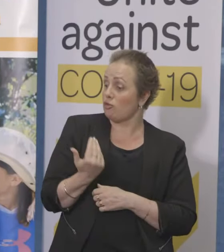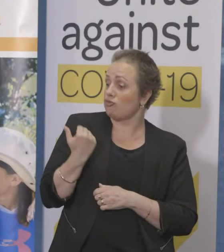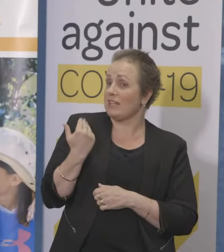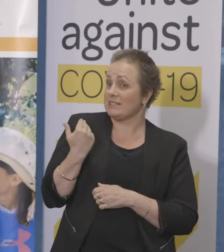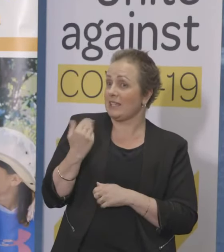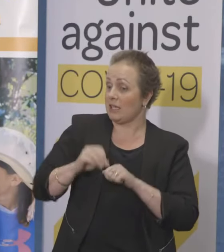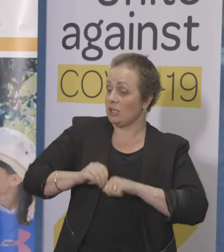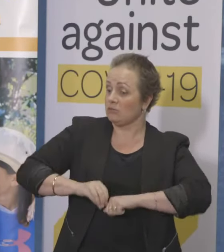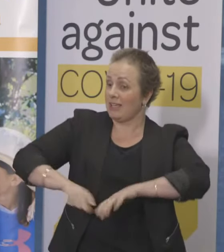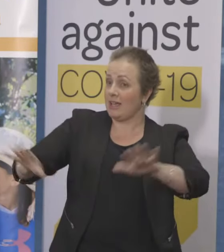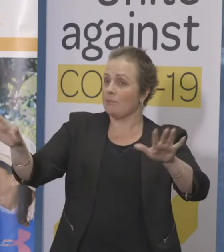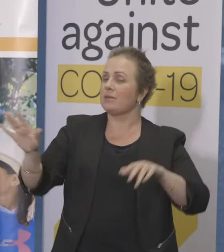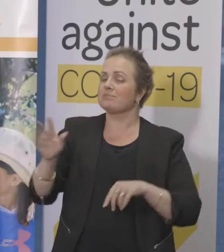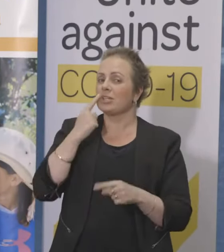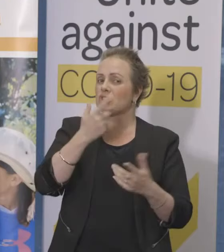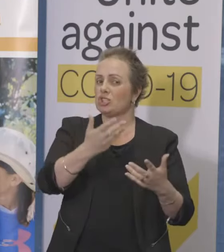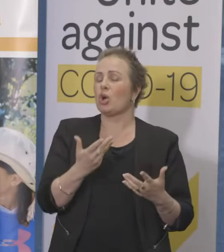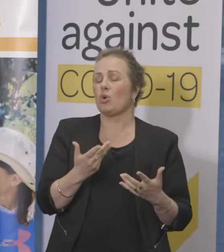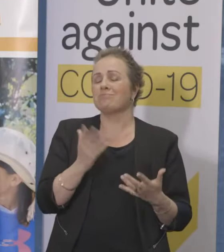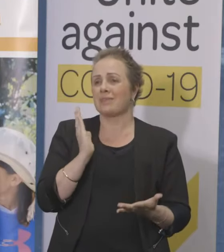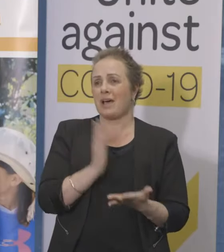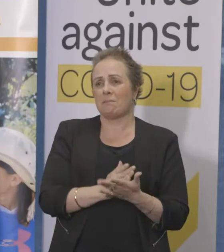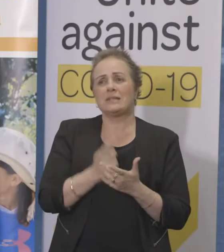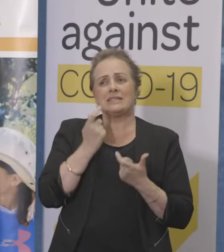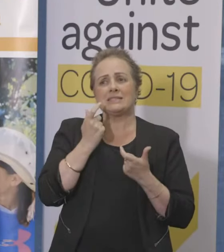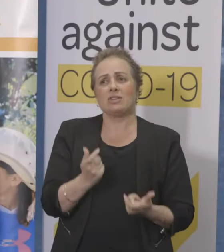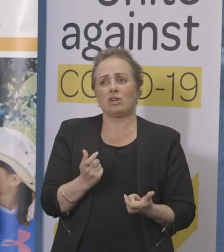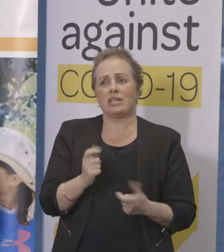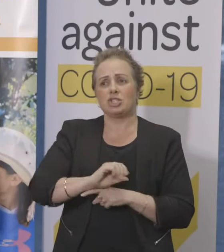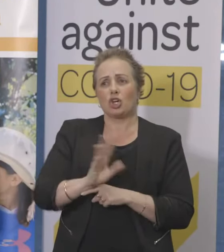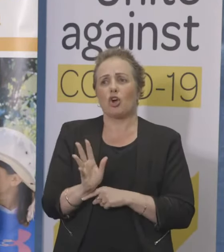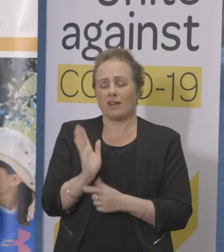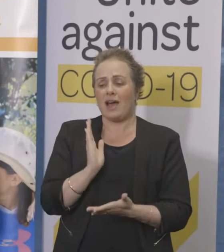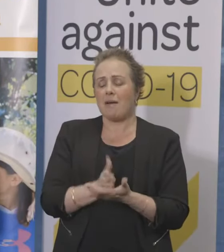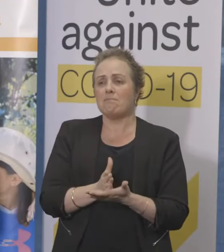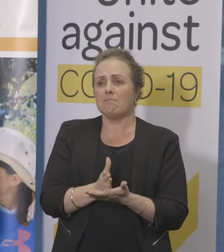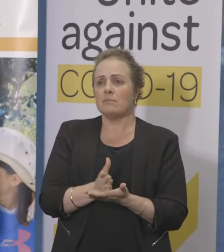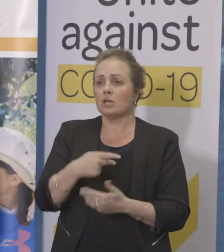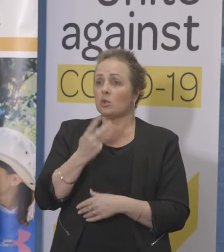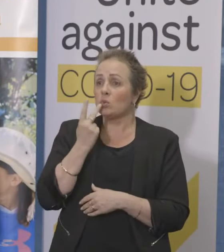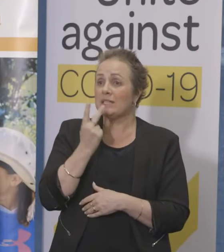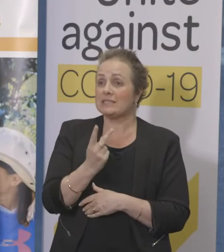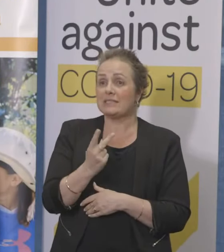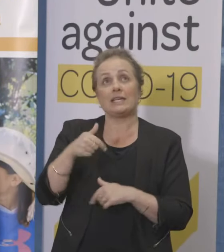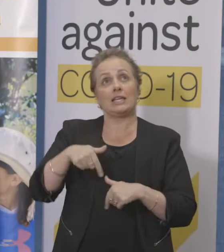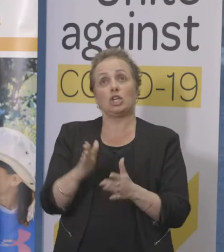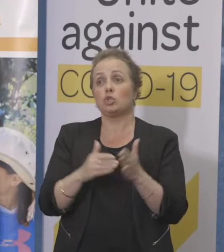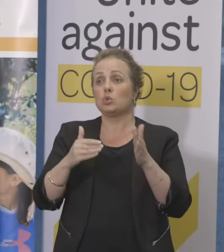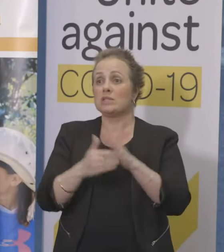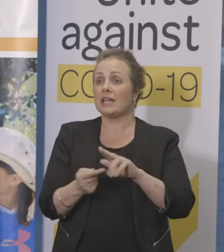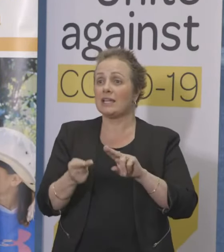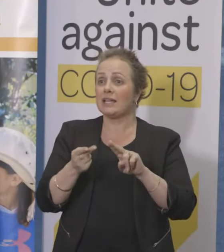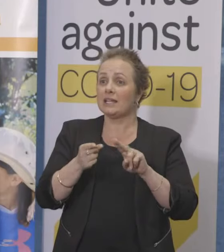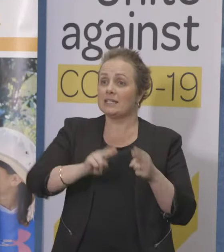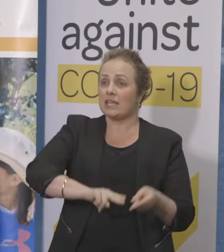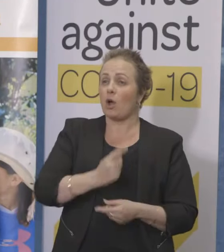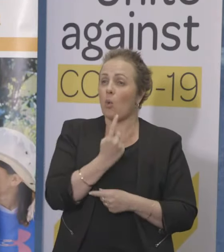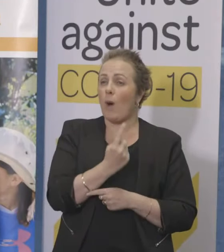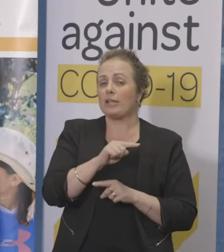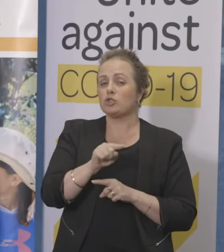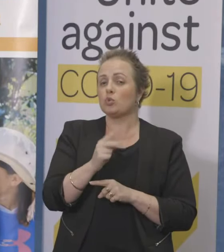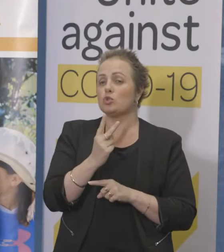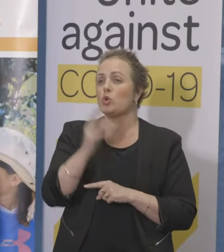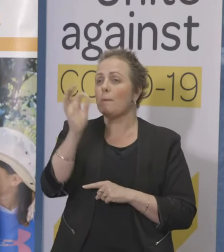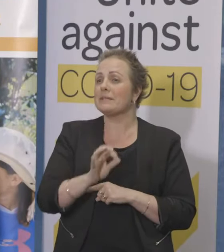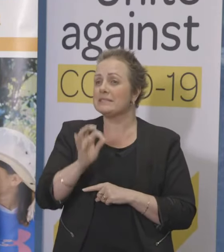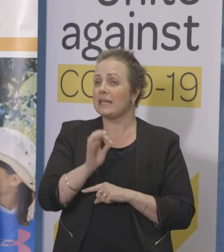outbreak do reiterate just how significant this virus is. We've seen a death rate in New Zealand of between 1% and 2%.